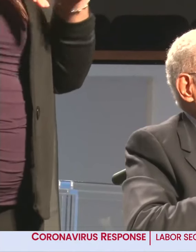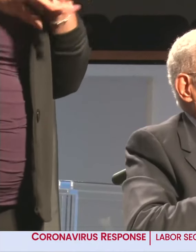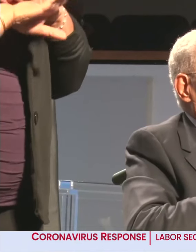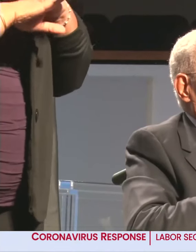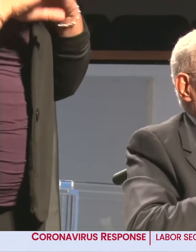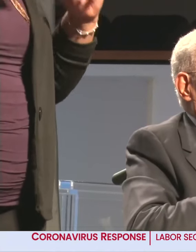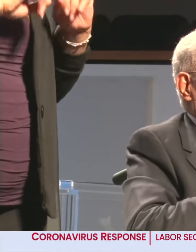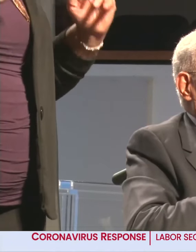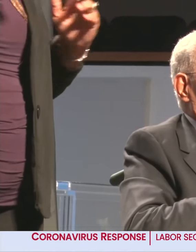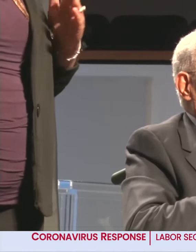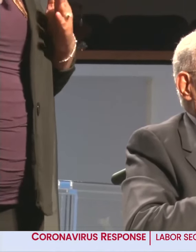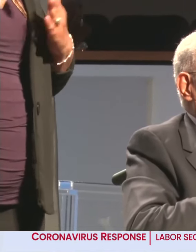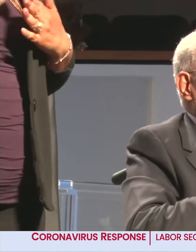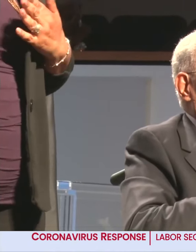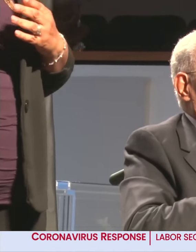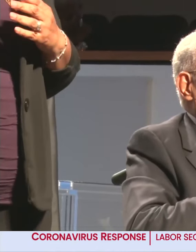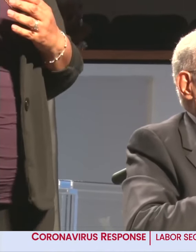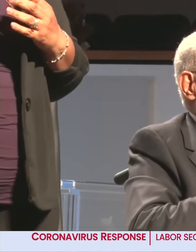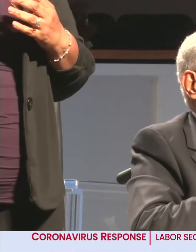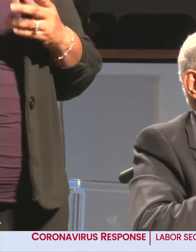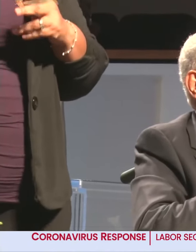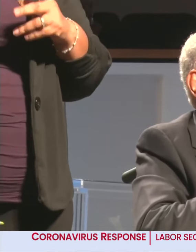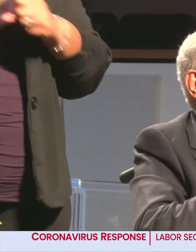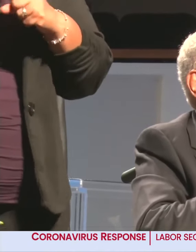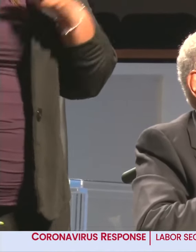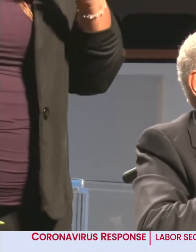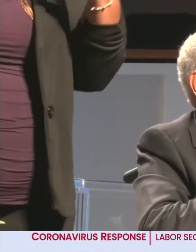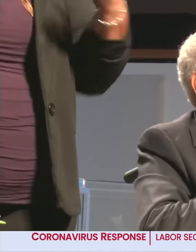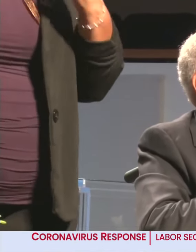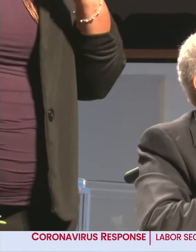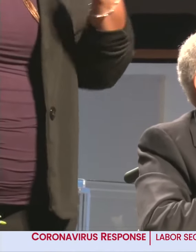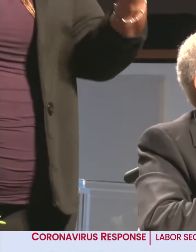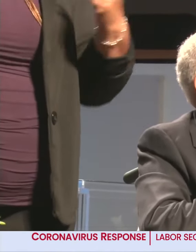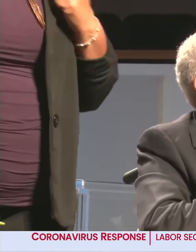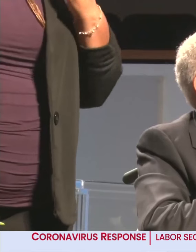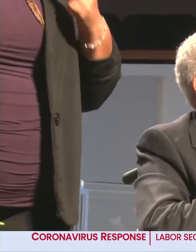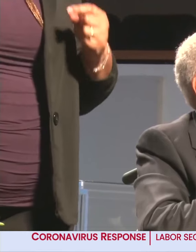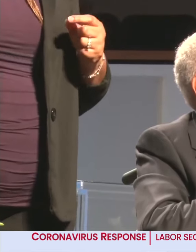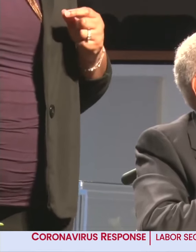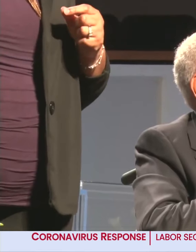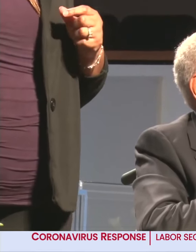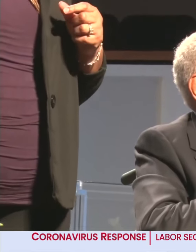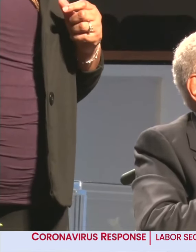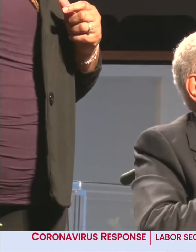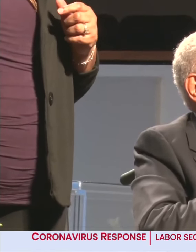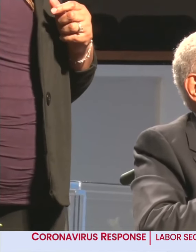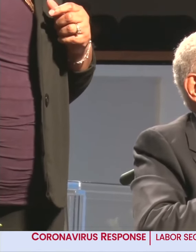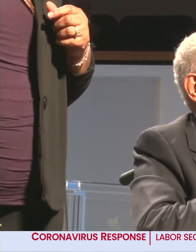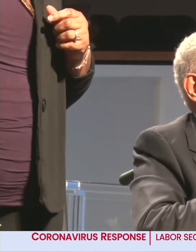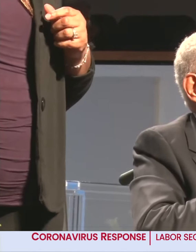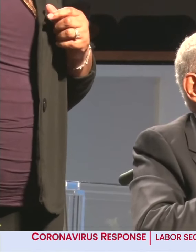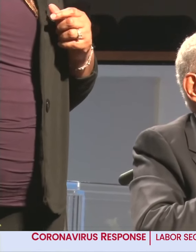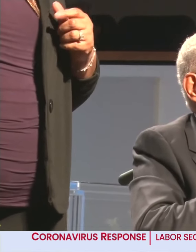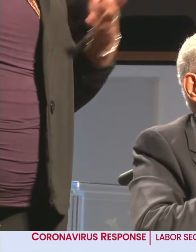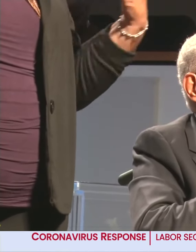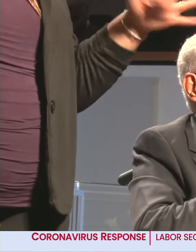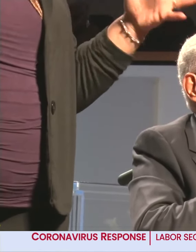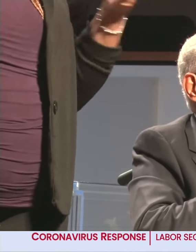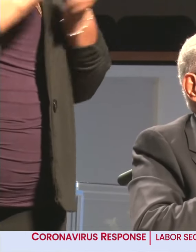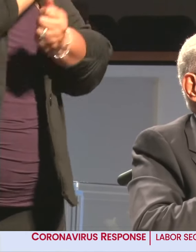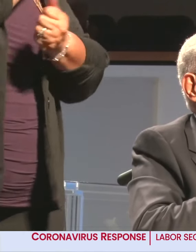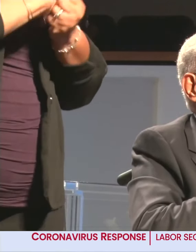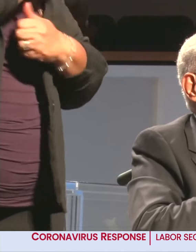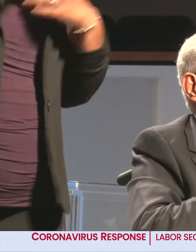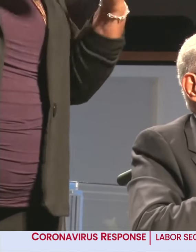people wanted to come. I see that you have destroyed all laws of social distancing